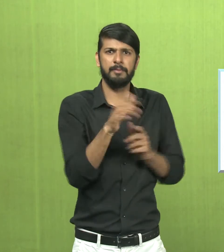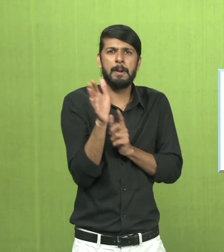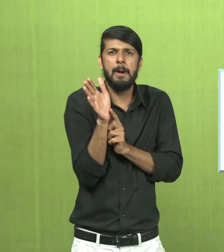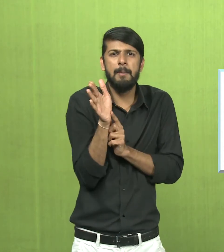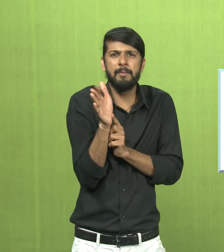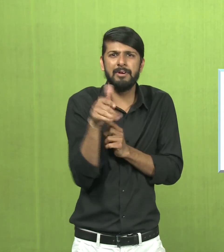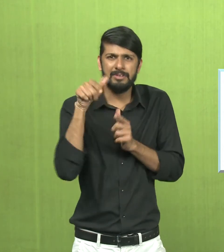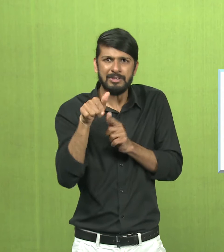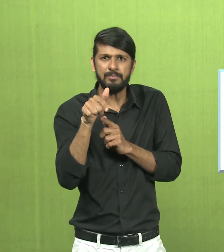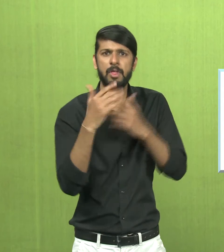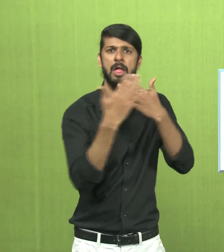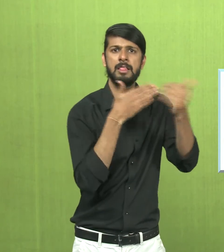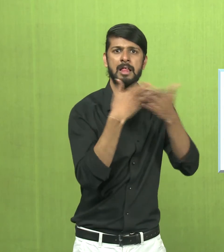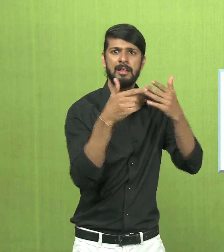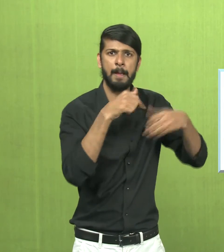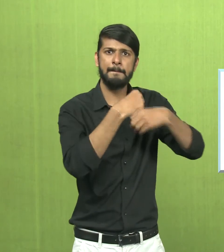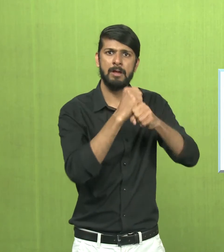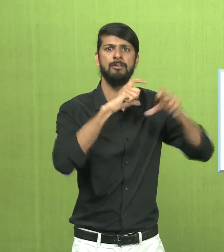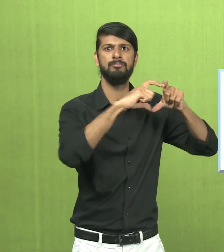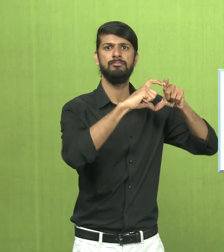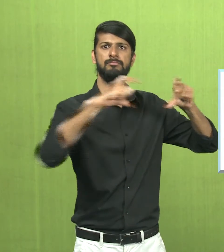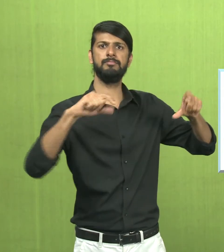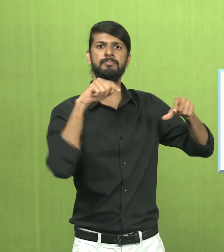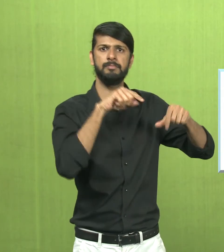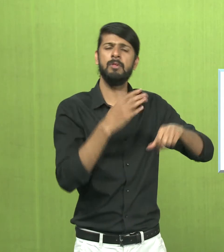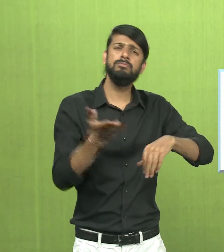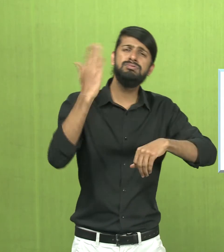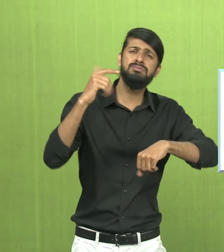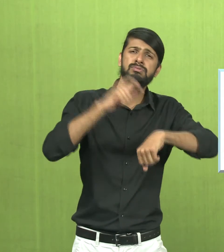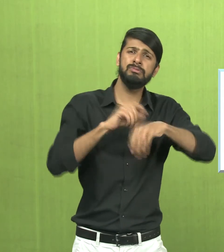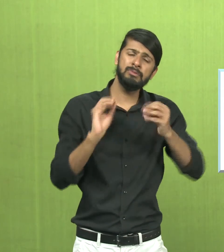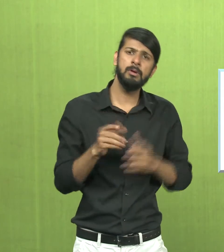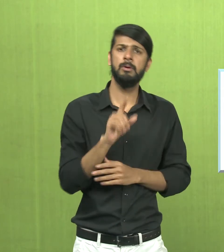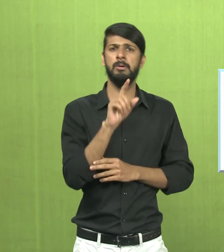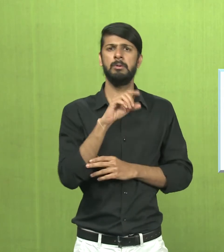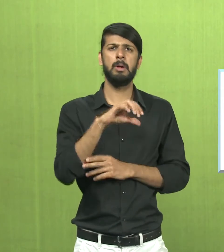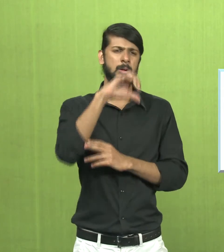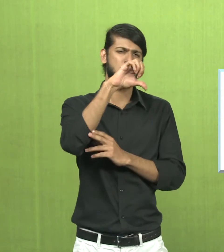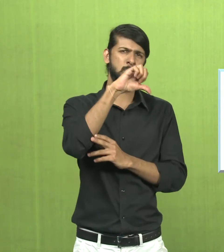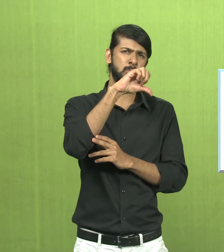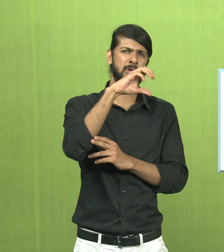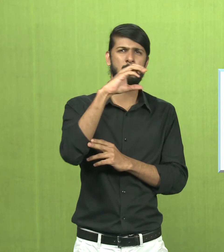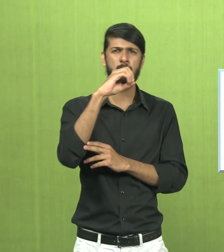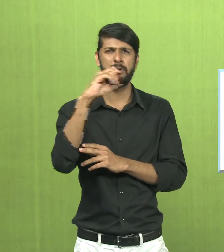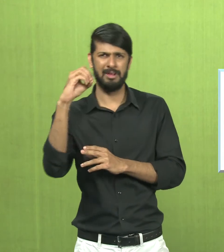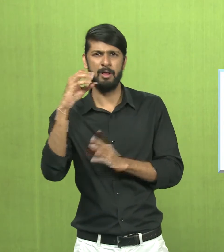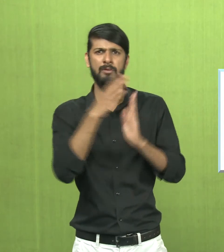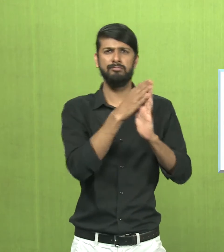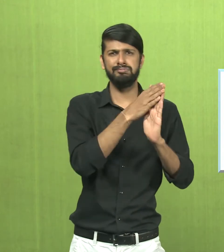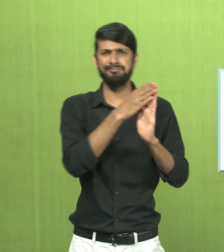This painting has been taken from a Buddhist illuminated palm leaf manuscript from the 10th